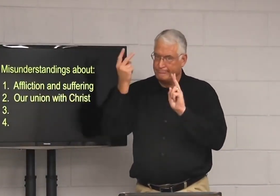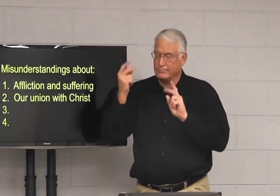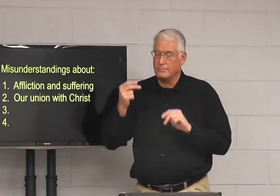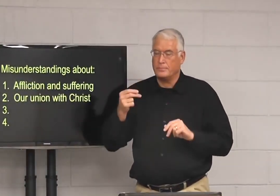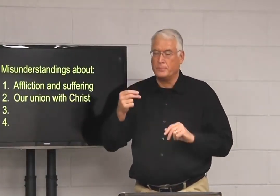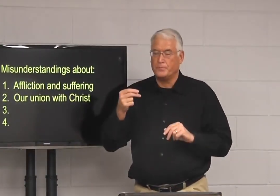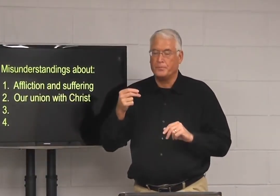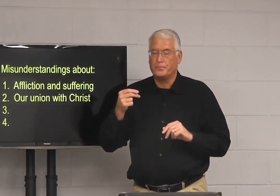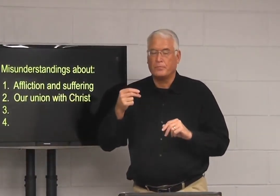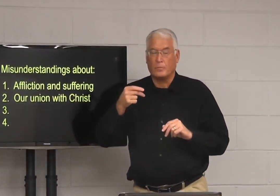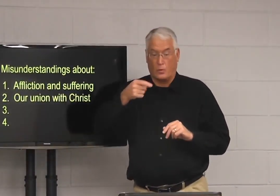misunderstand.